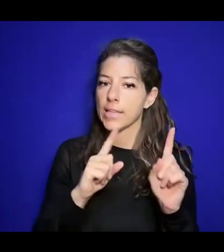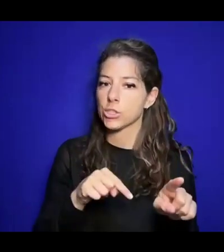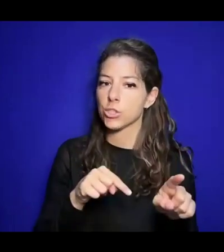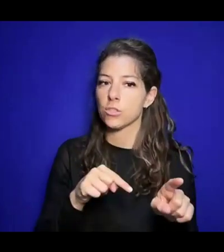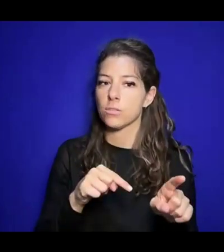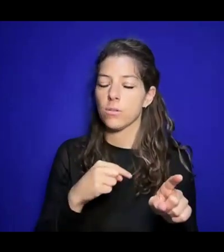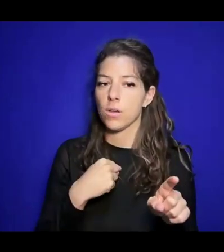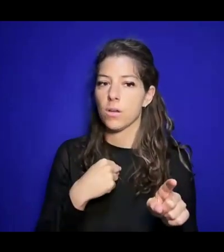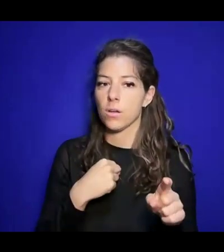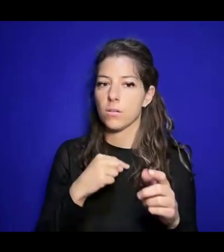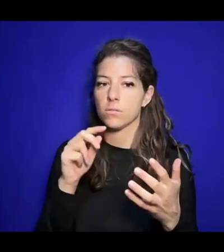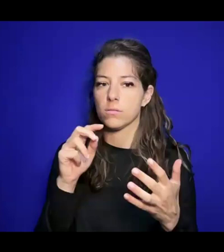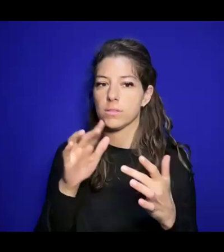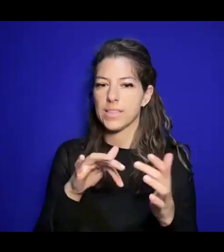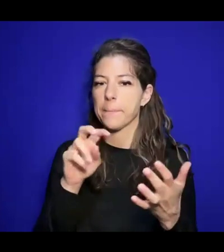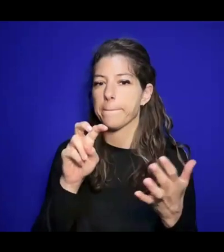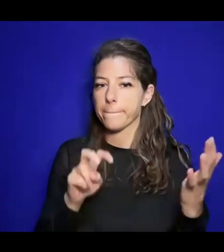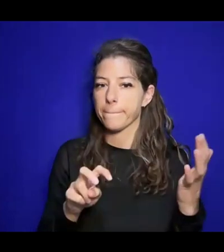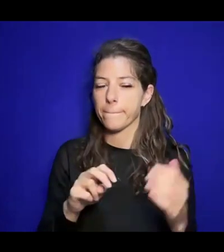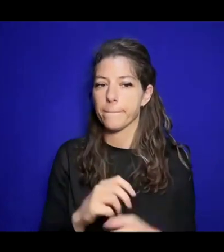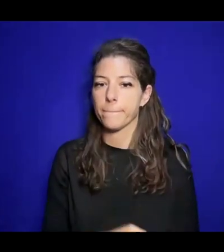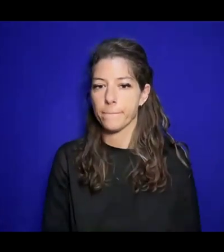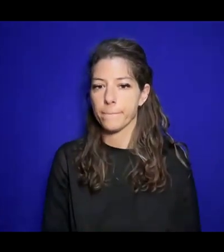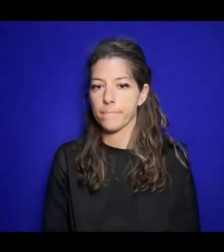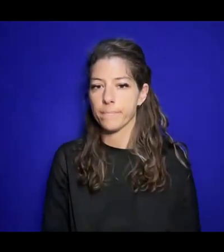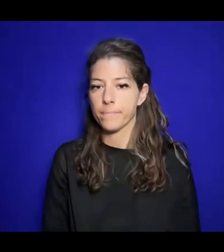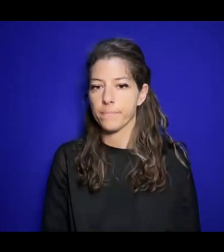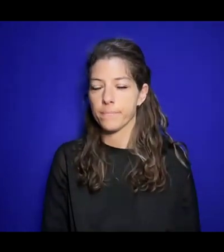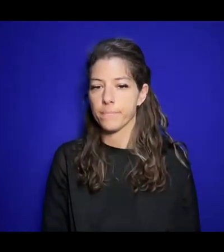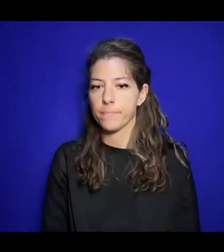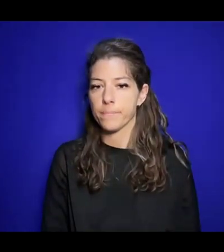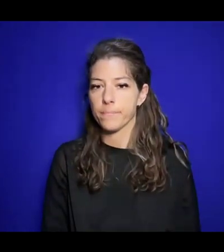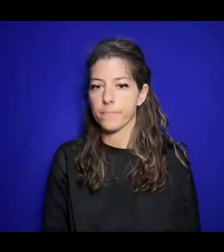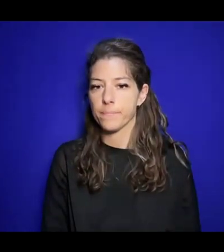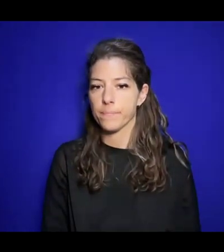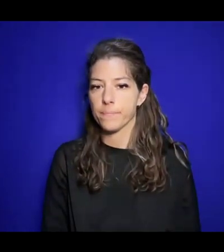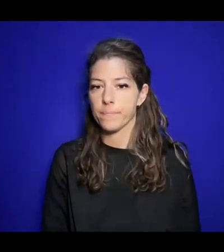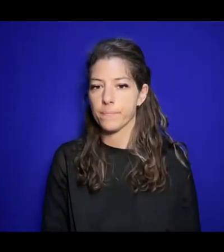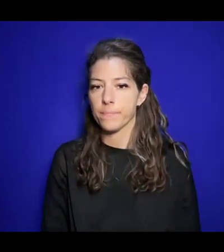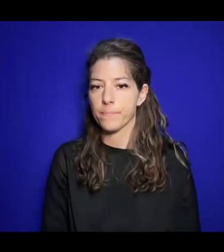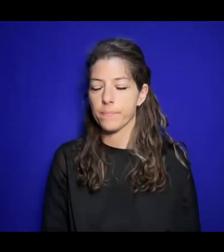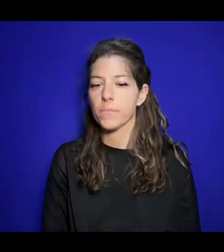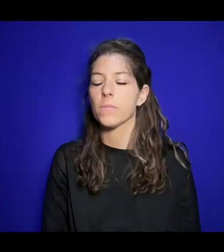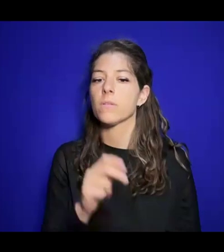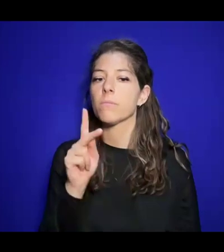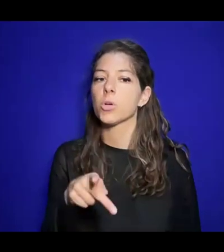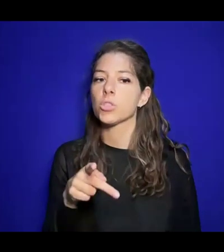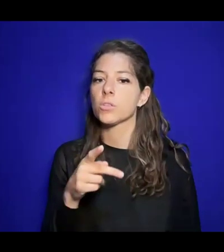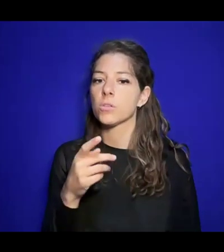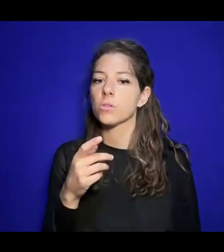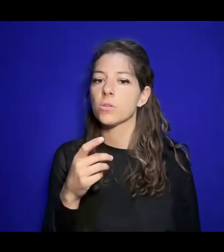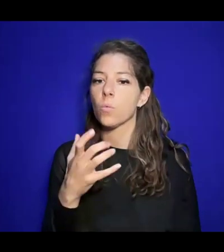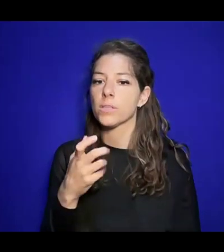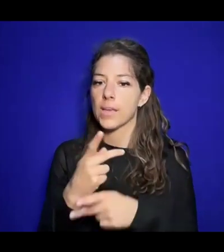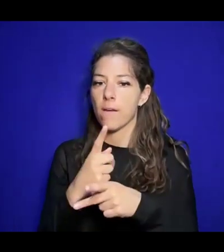I can, ask Nurse Linda, use that blue button. There's a person who wants care